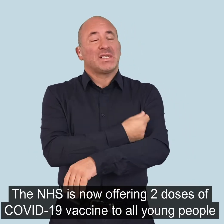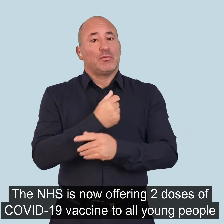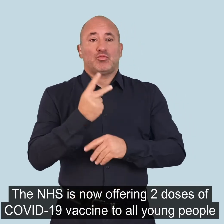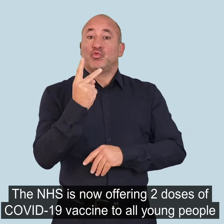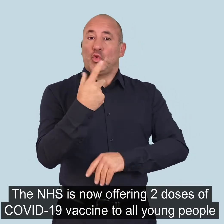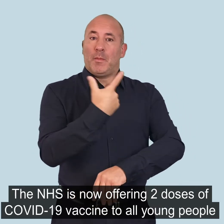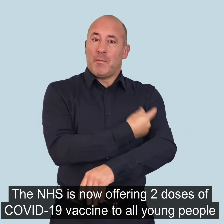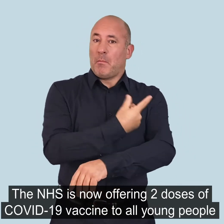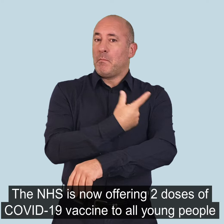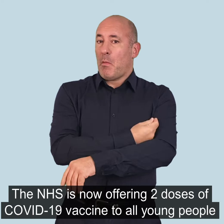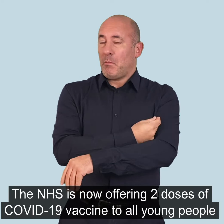to all young people